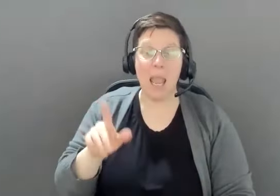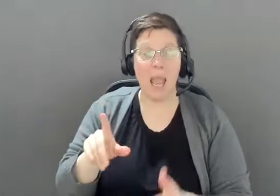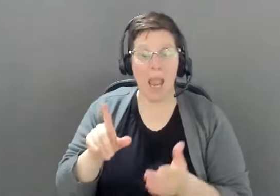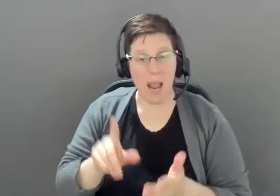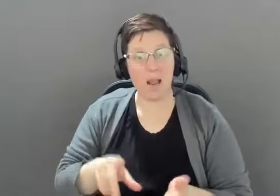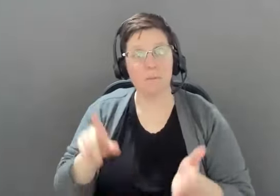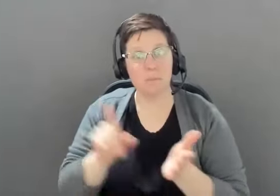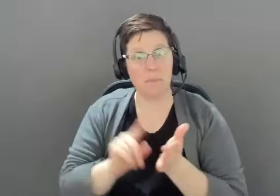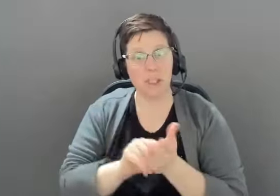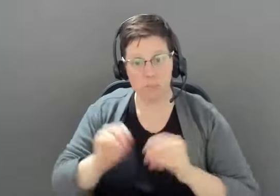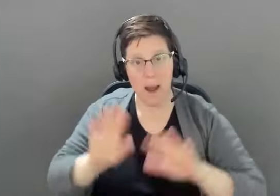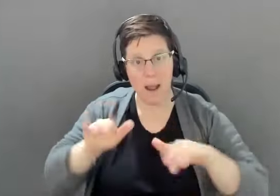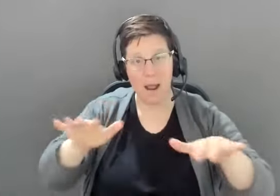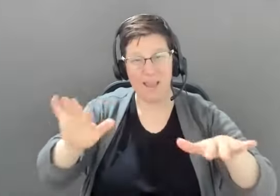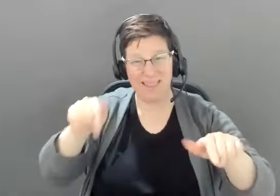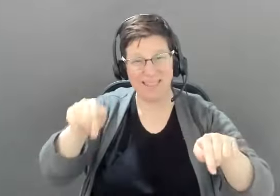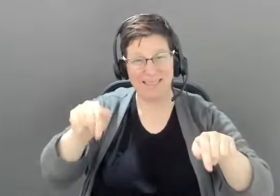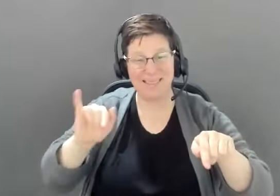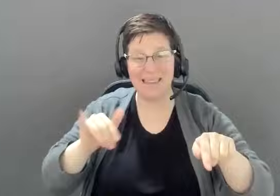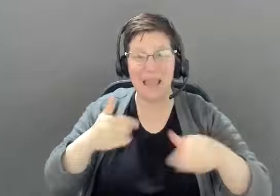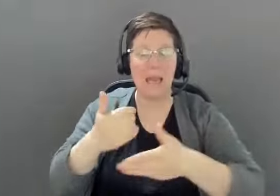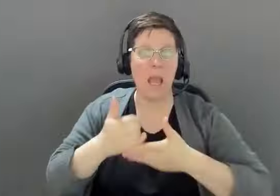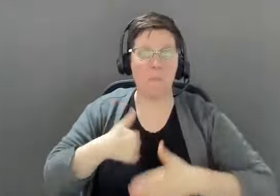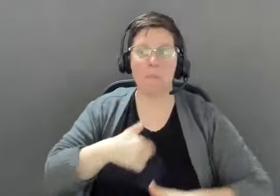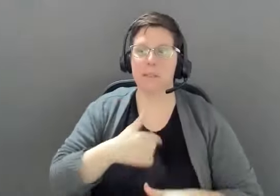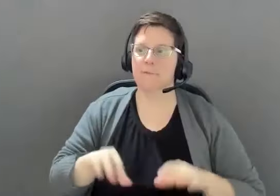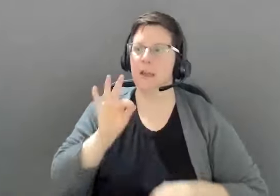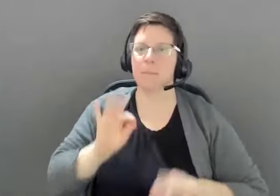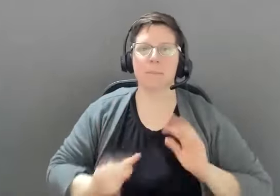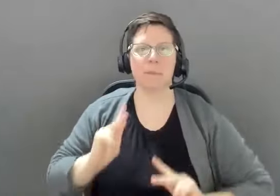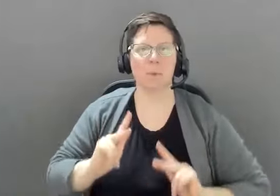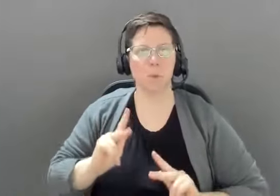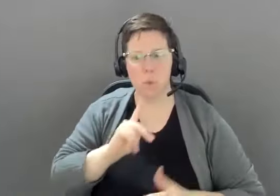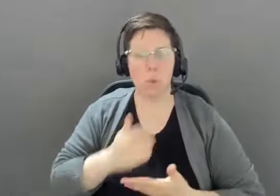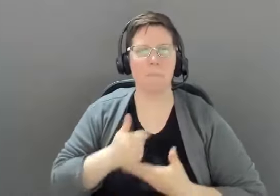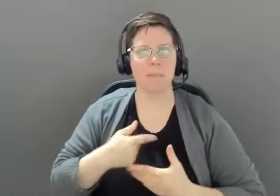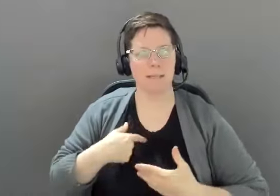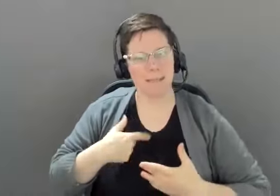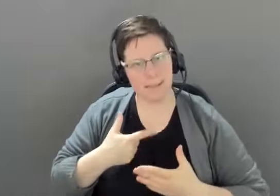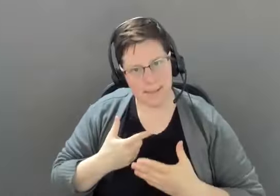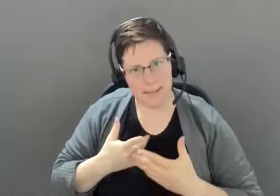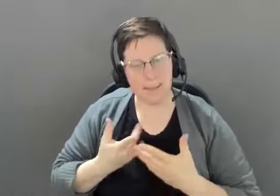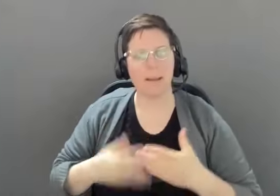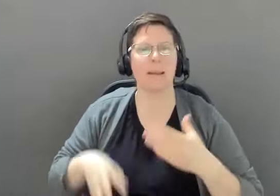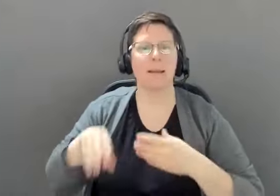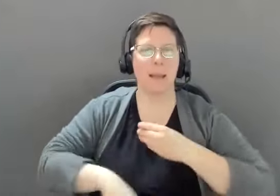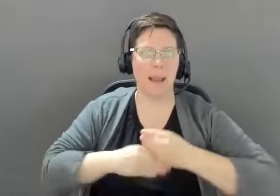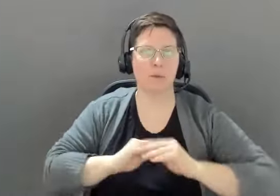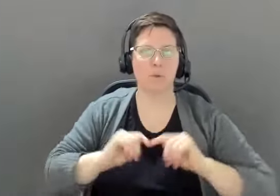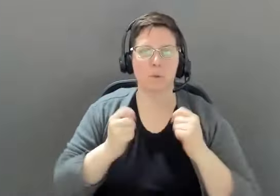were absolutely vital to this work. So members of Parliament from all parties, senators from all groups, we